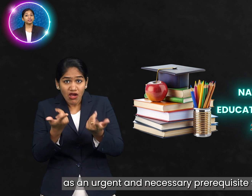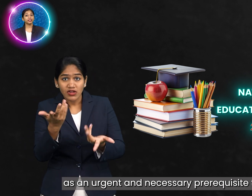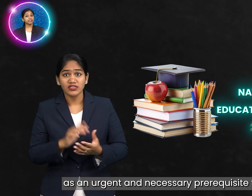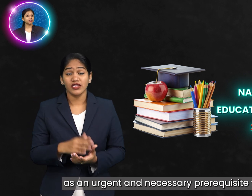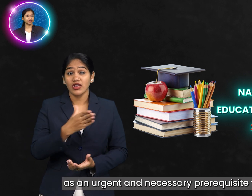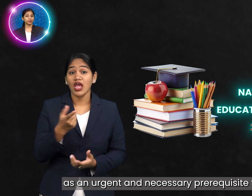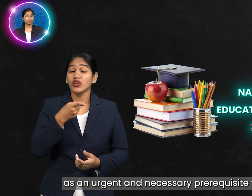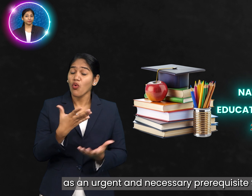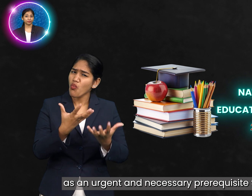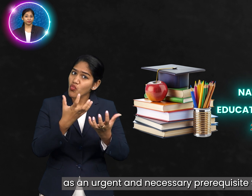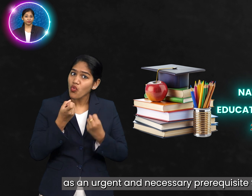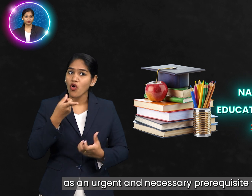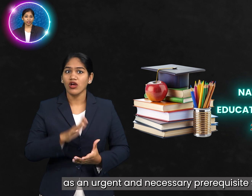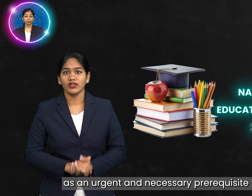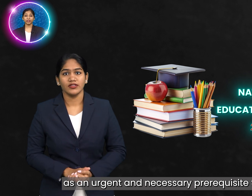and necessary